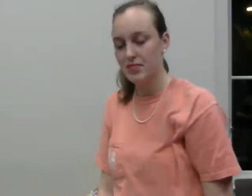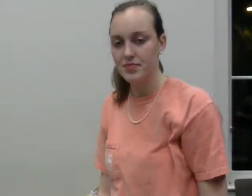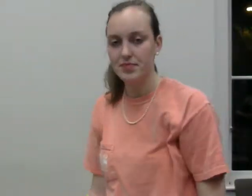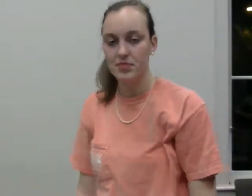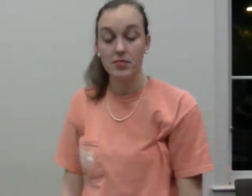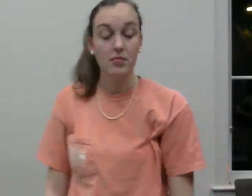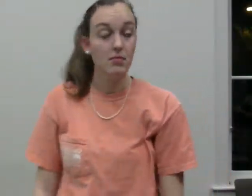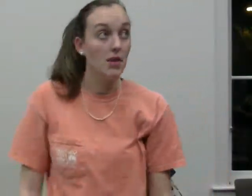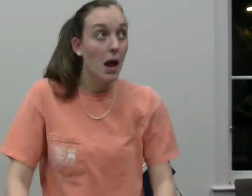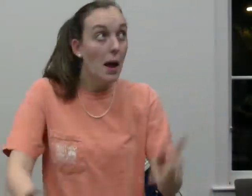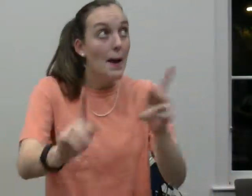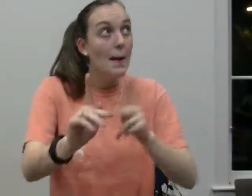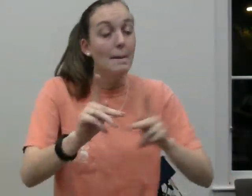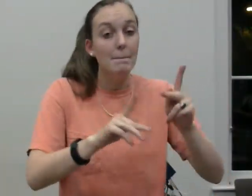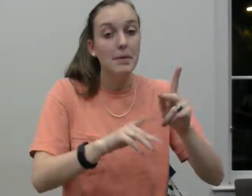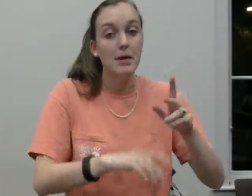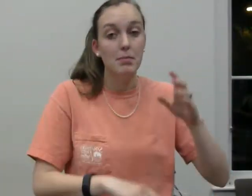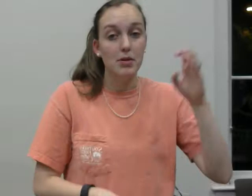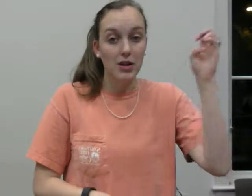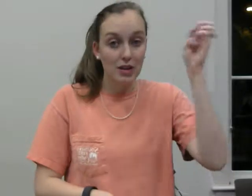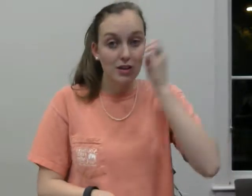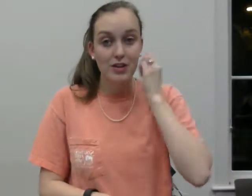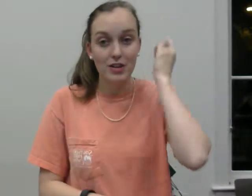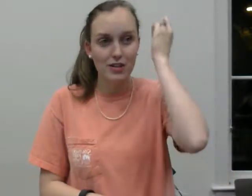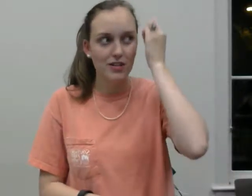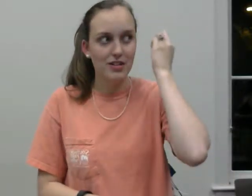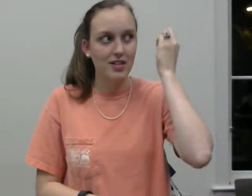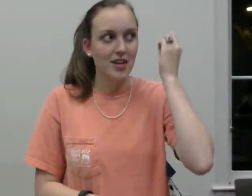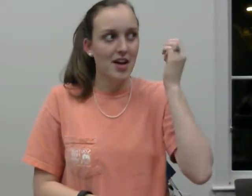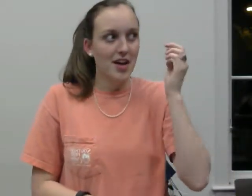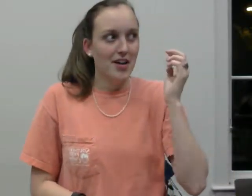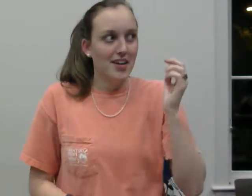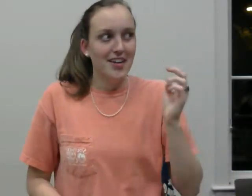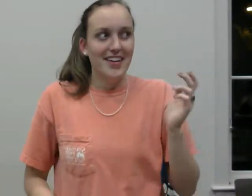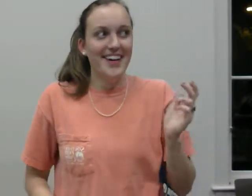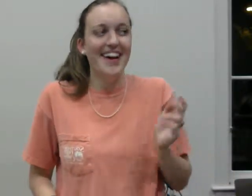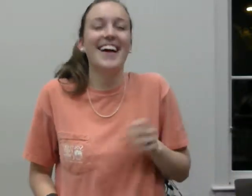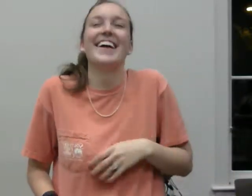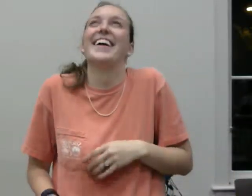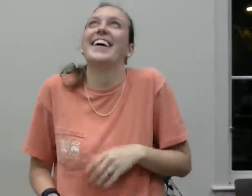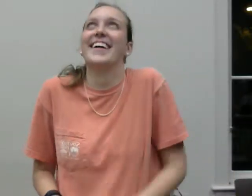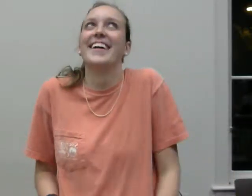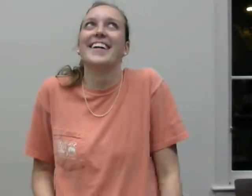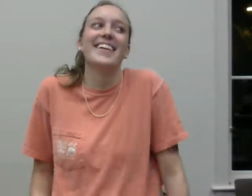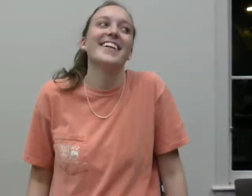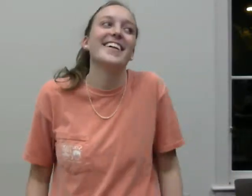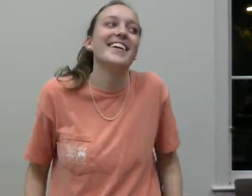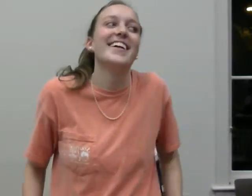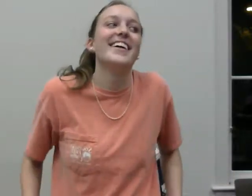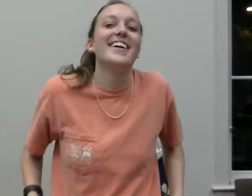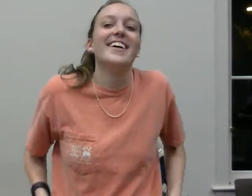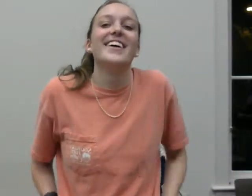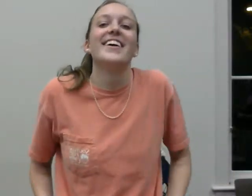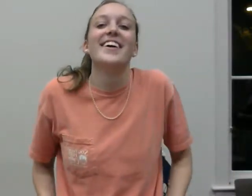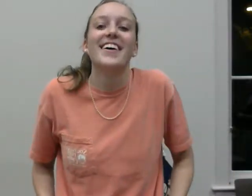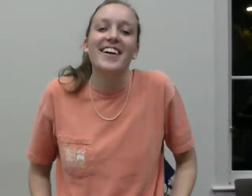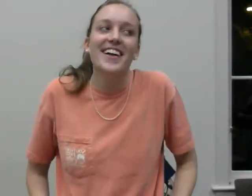the French, they went, c'est British, they left in Saratoga, they pushed up to the king, oui, oui, right?